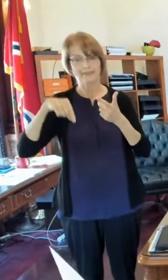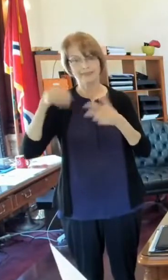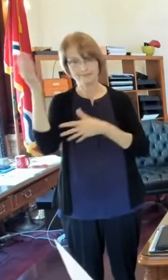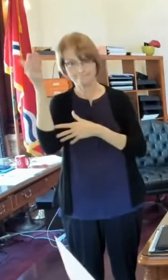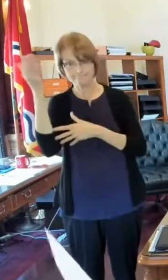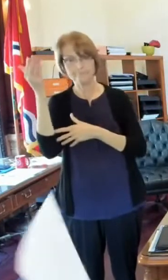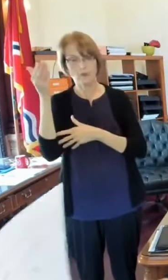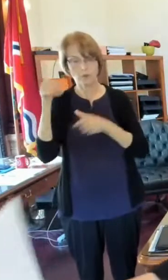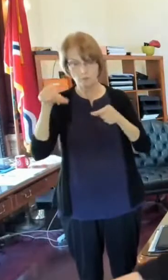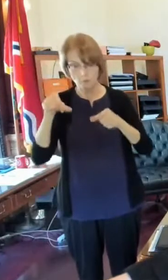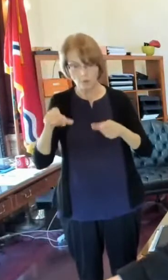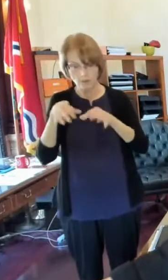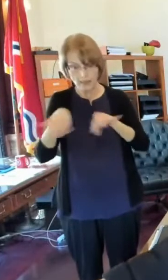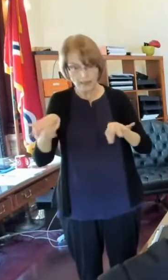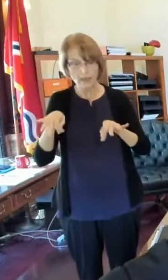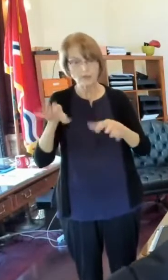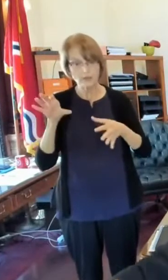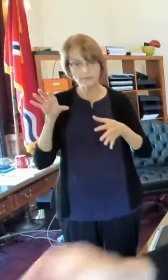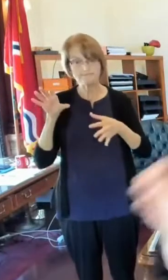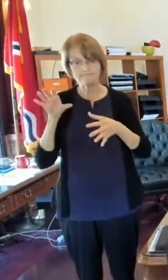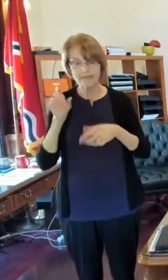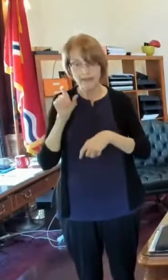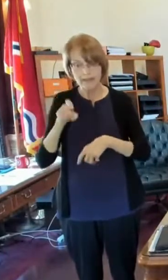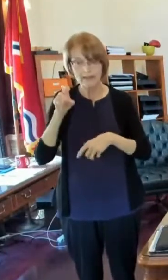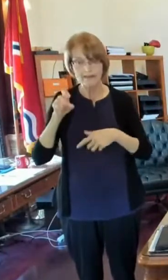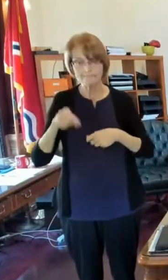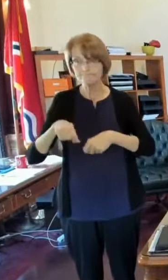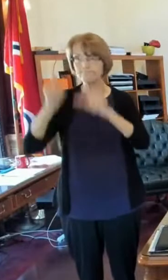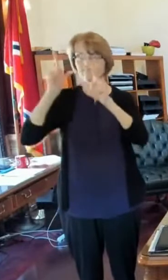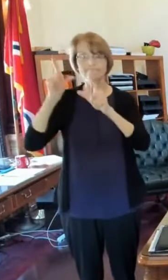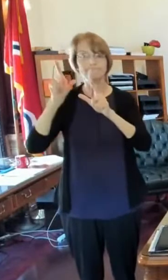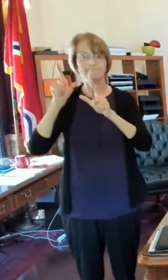for those of you that are interested. I just previewed.